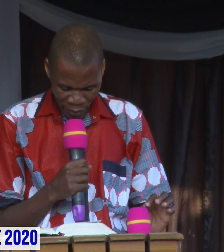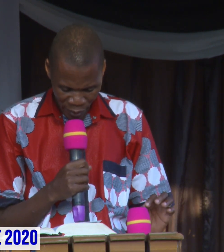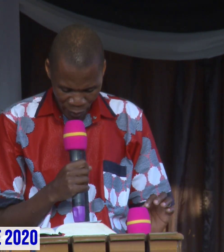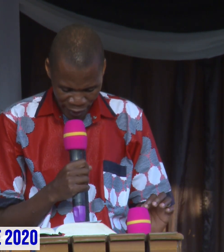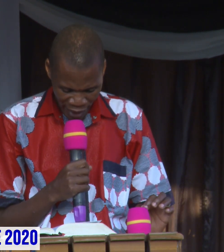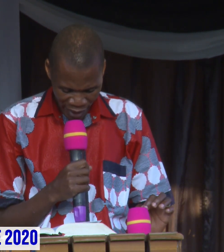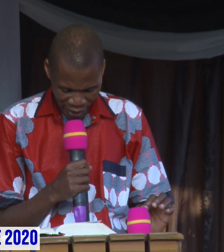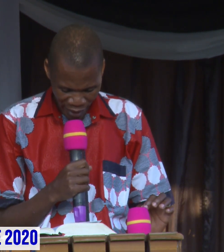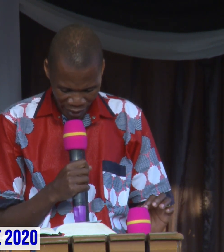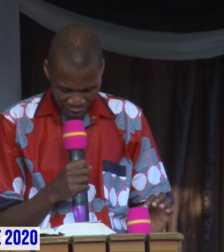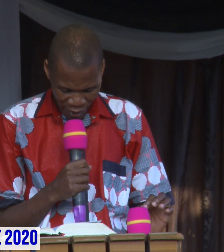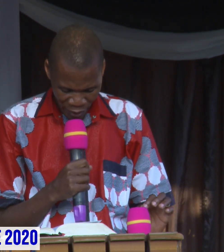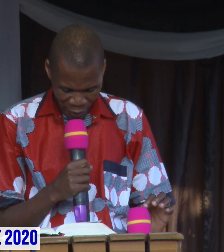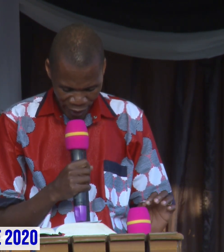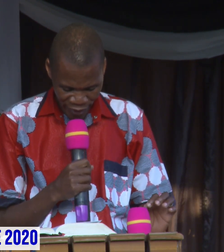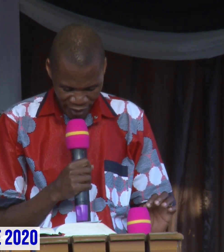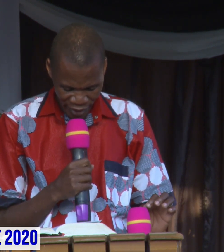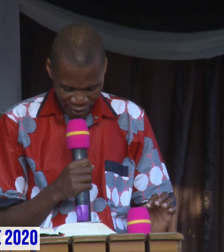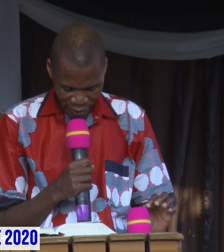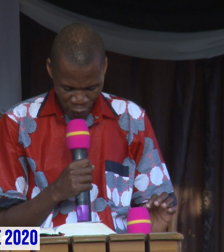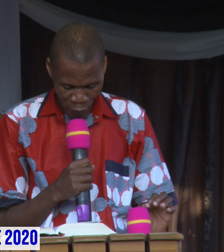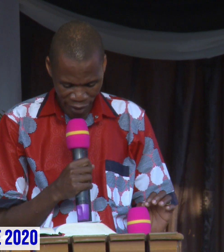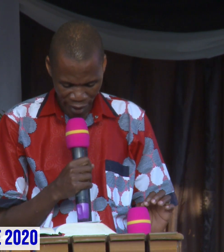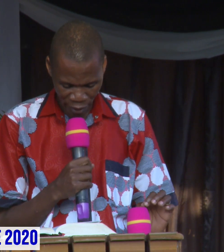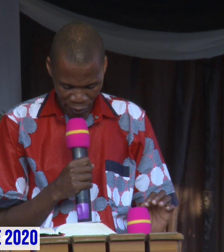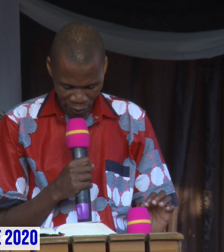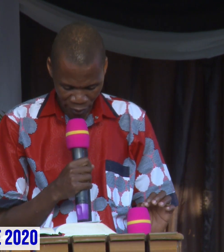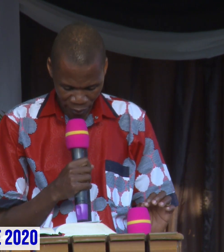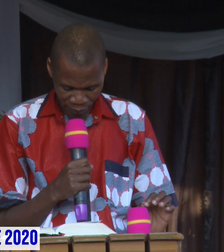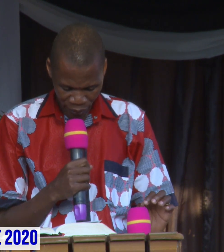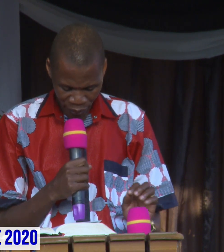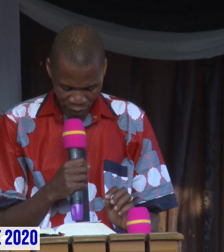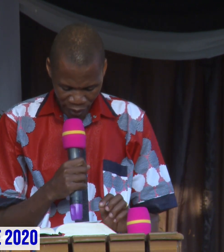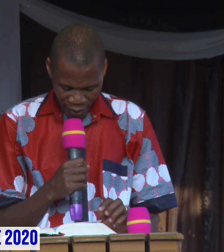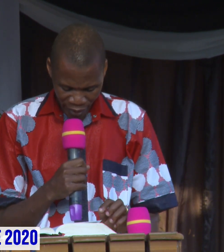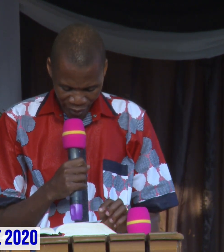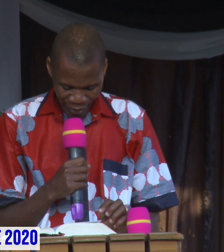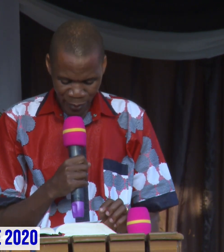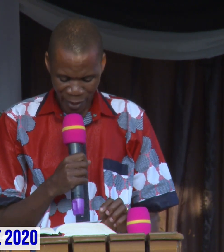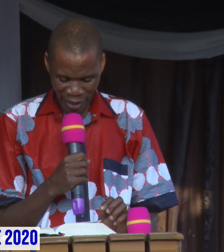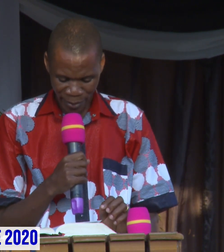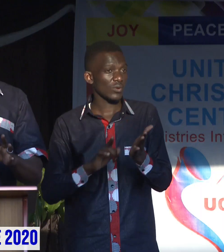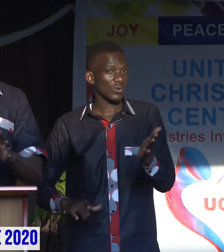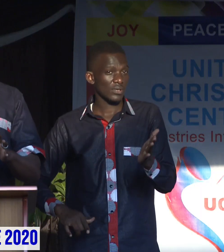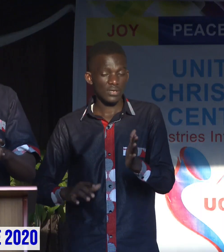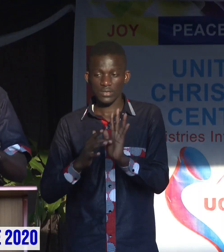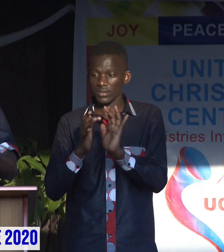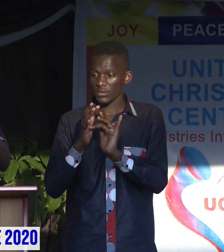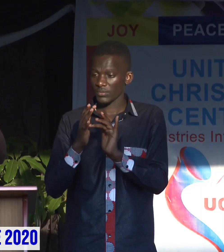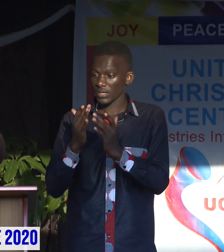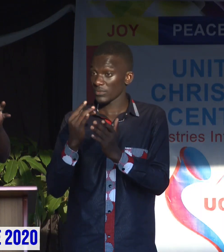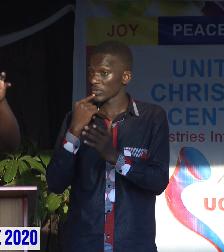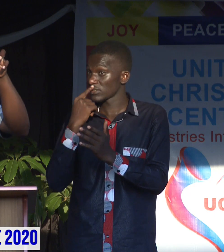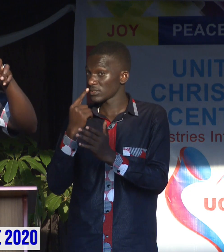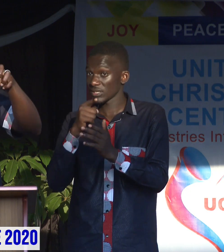zabibu kubusana. Yes. Obetini ku mwenyango. Yes, praise the Lord. The Bible says that you